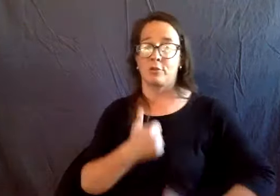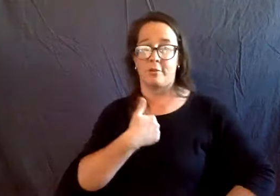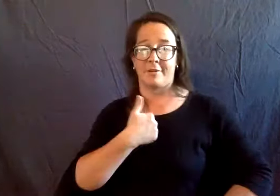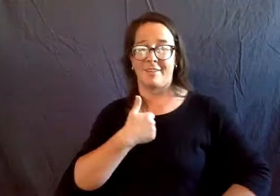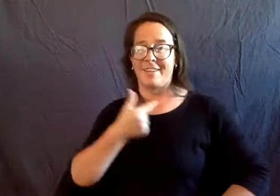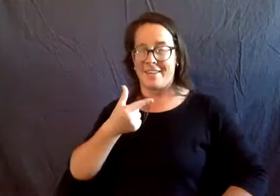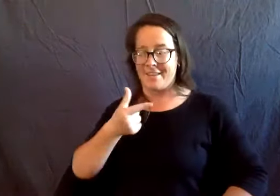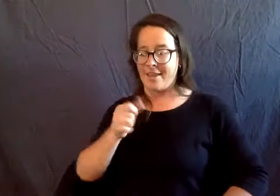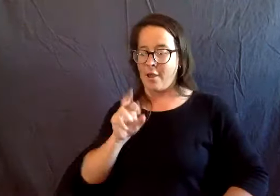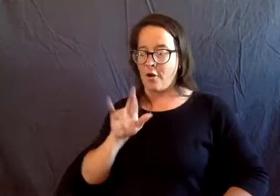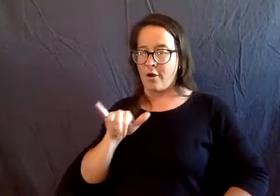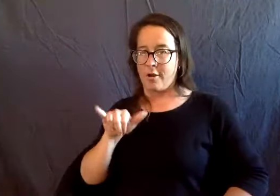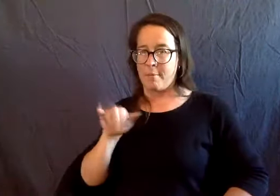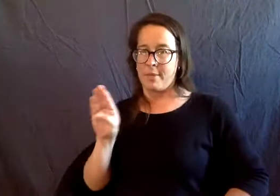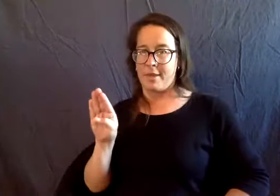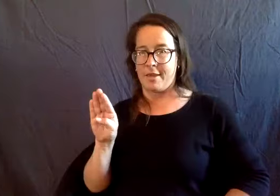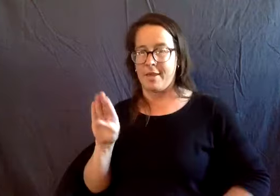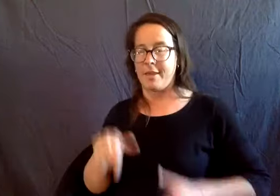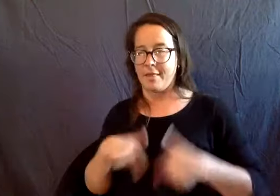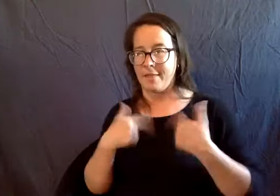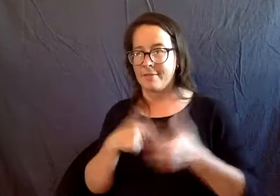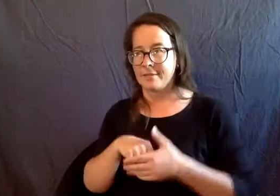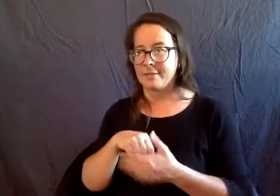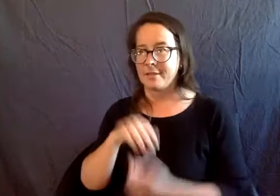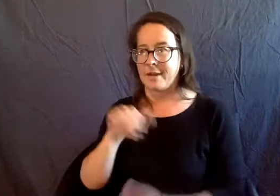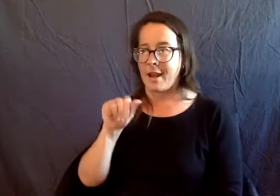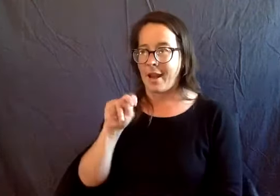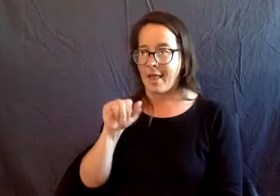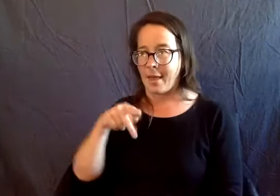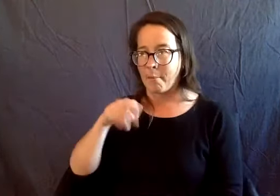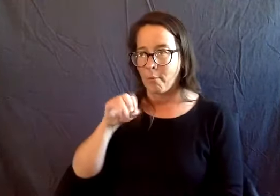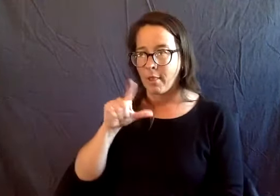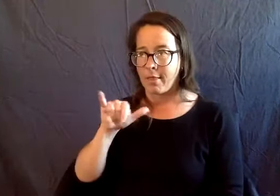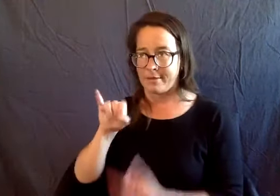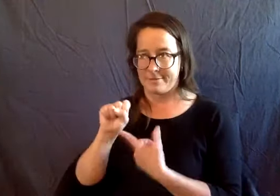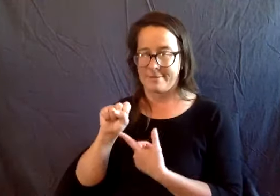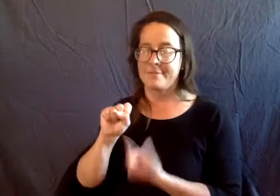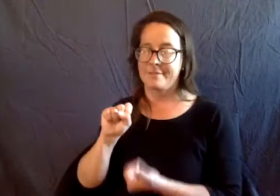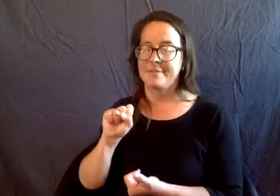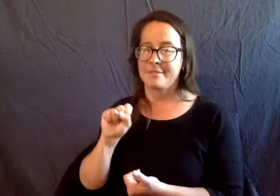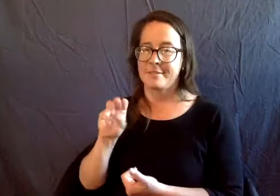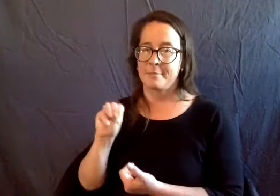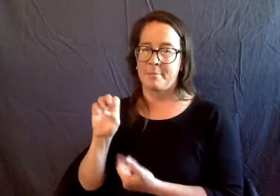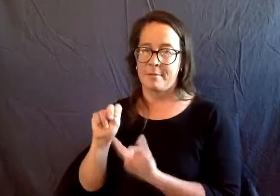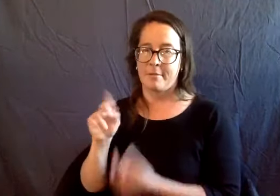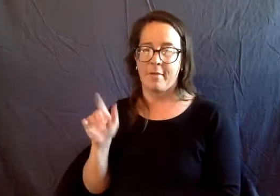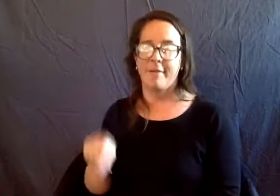in Indianapolis. And the guys that I sponsor, almost all of them sponsor other guys.